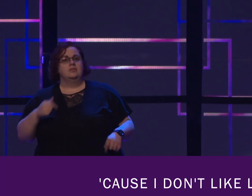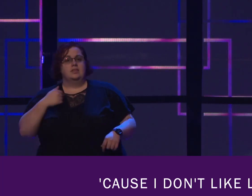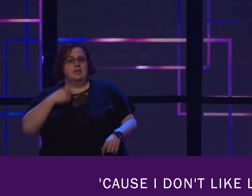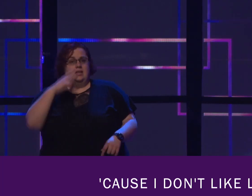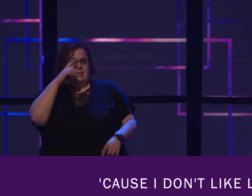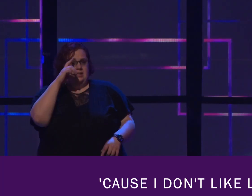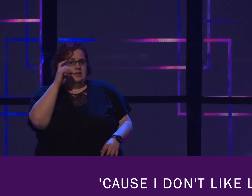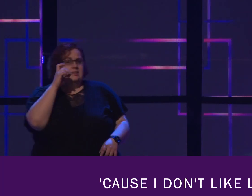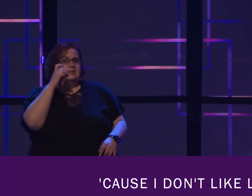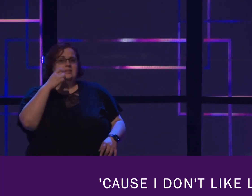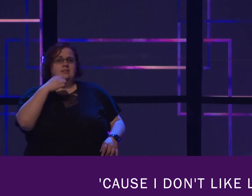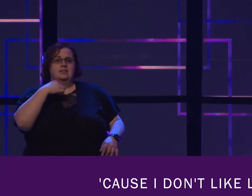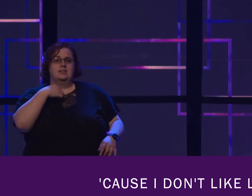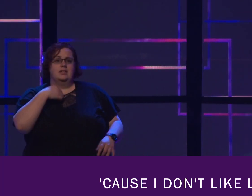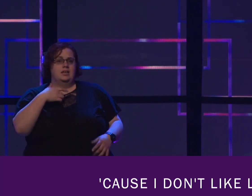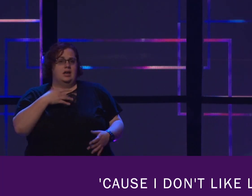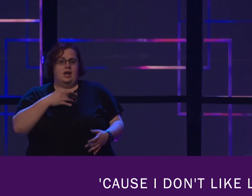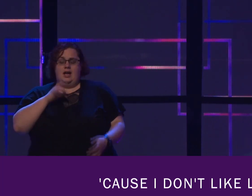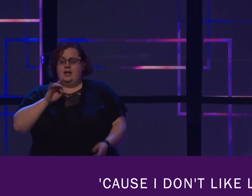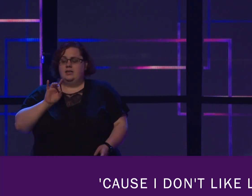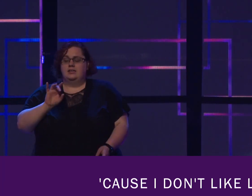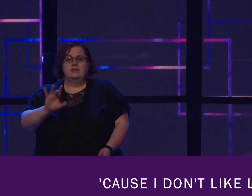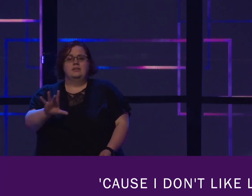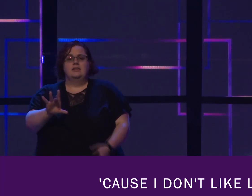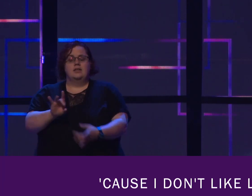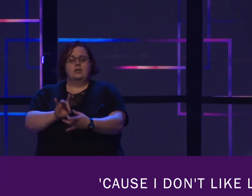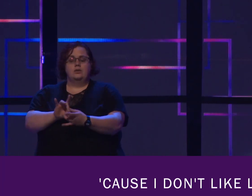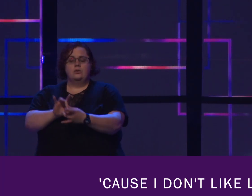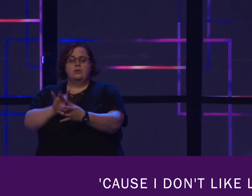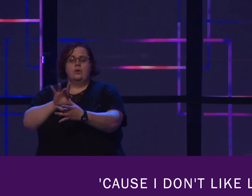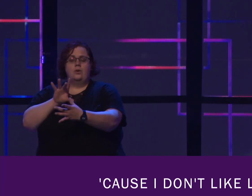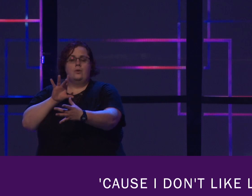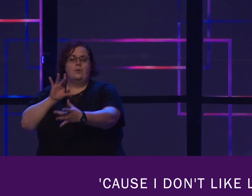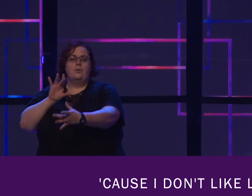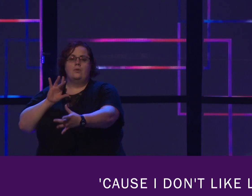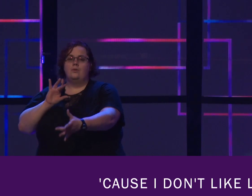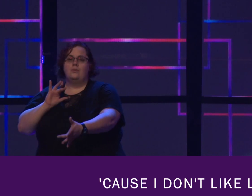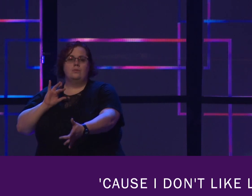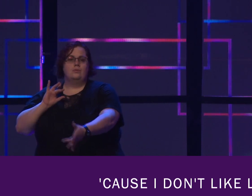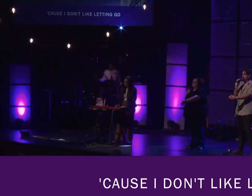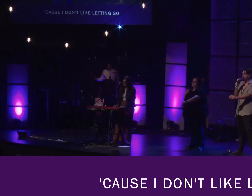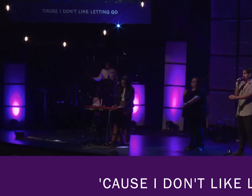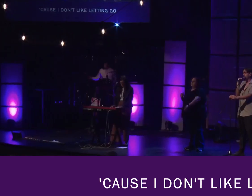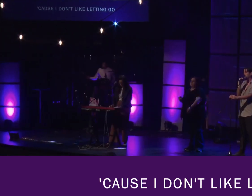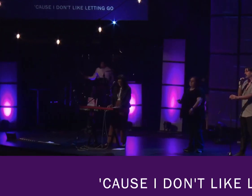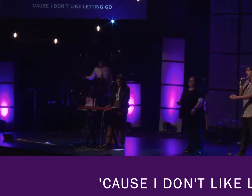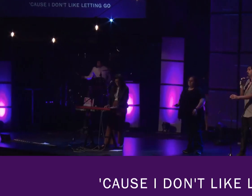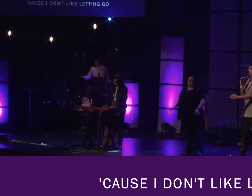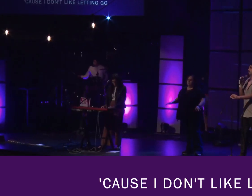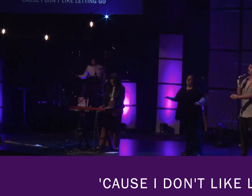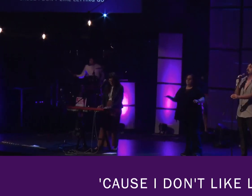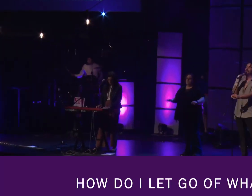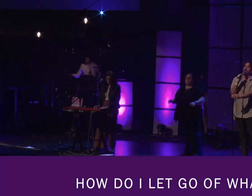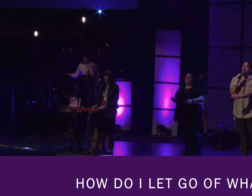'Cause I don't like letting go.